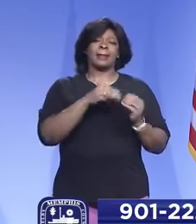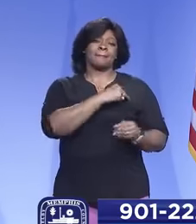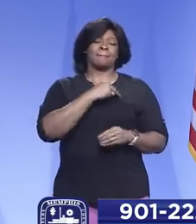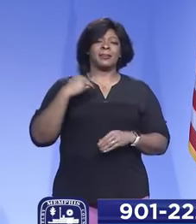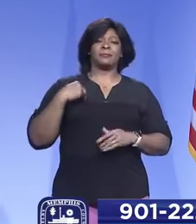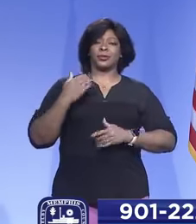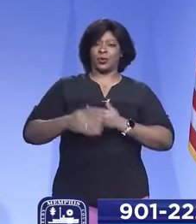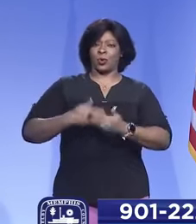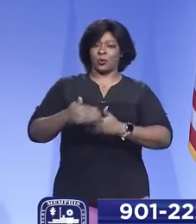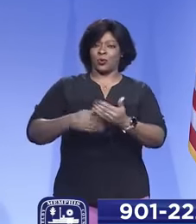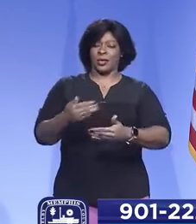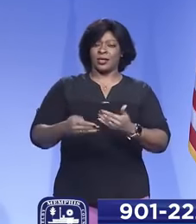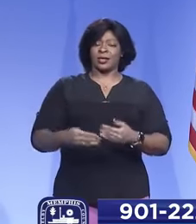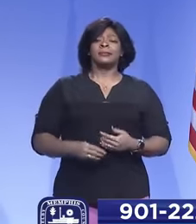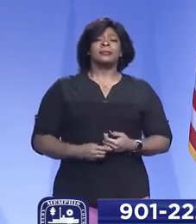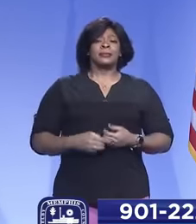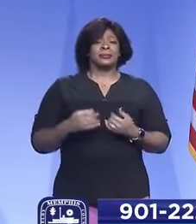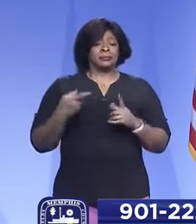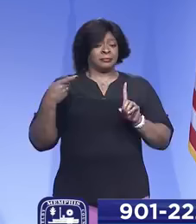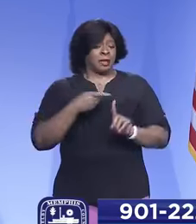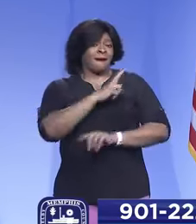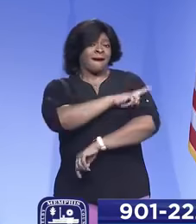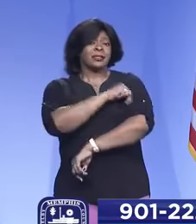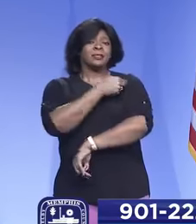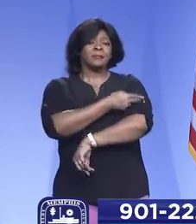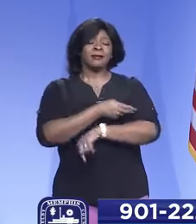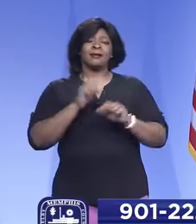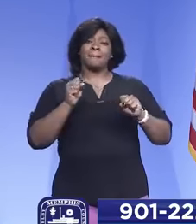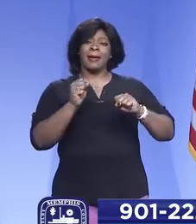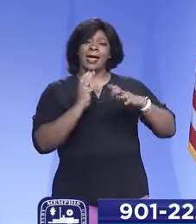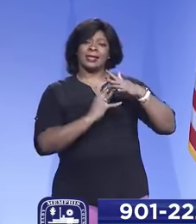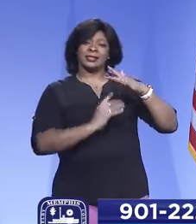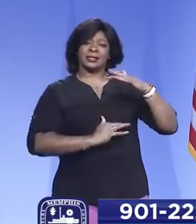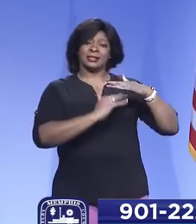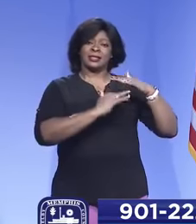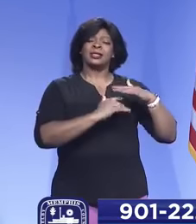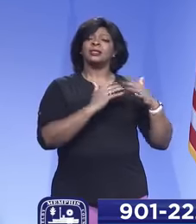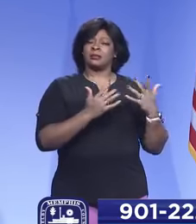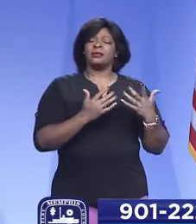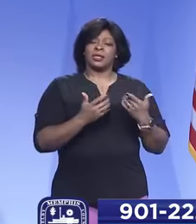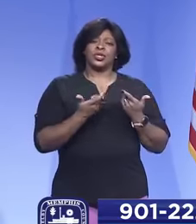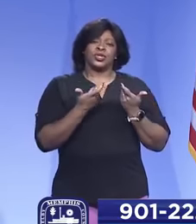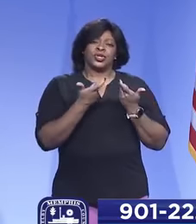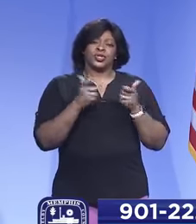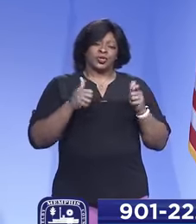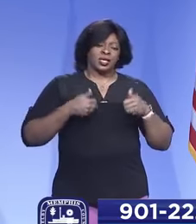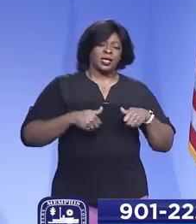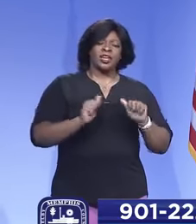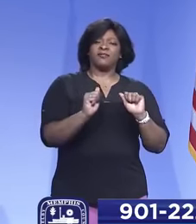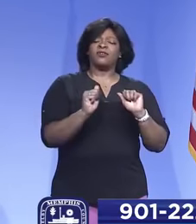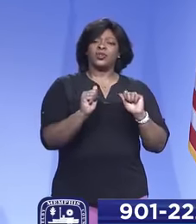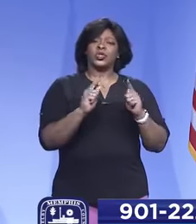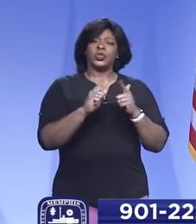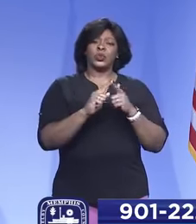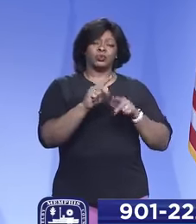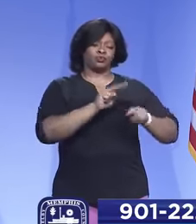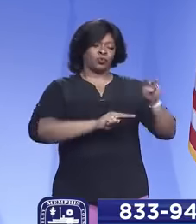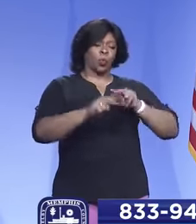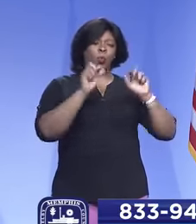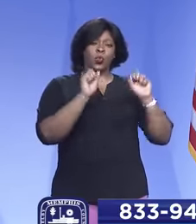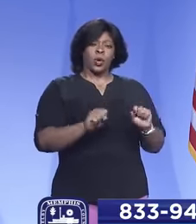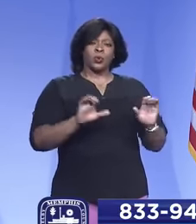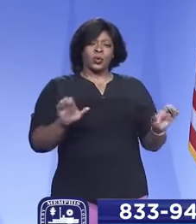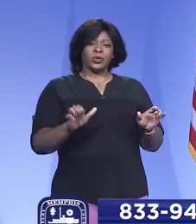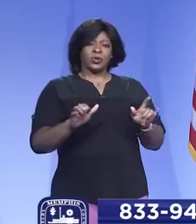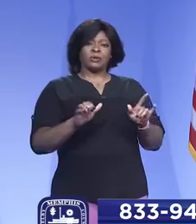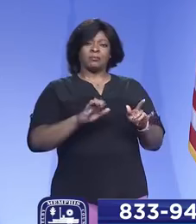way. In regards to hospital capacity, there's been significant effort put forward to look at what can be